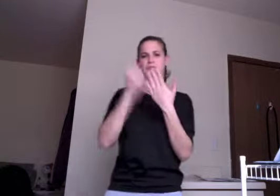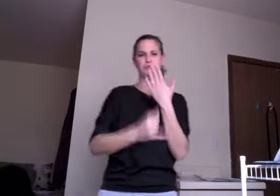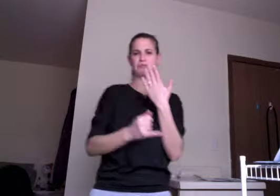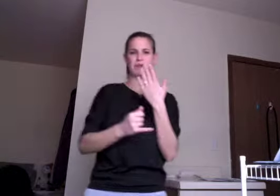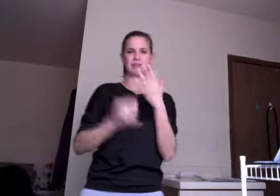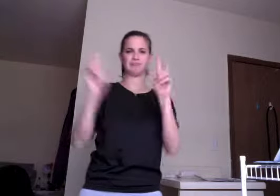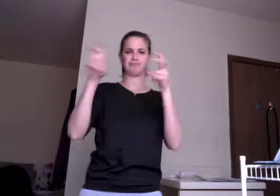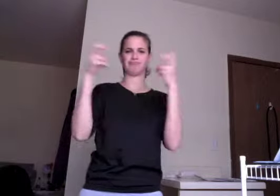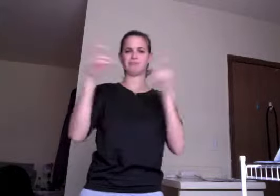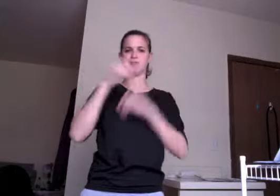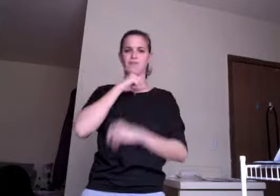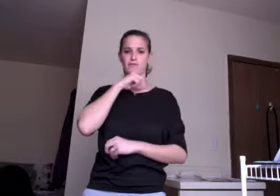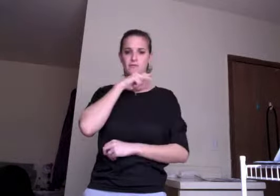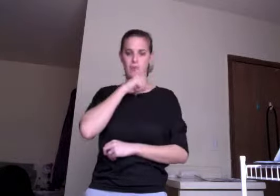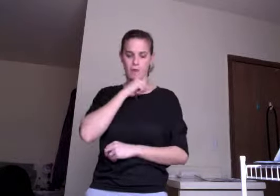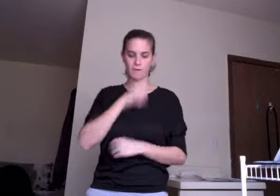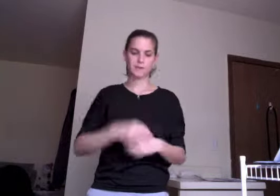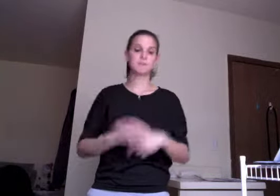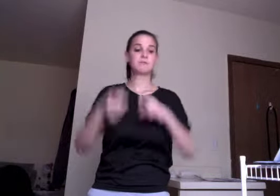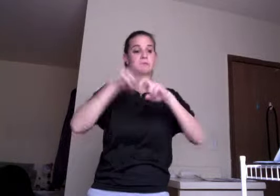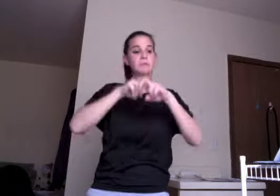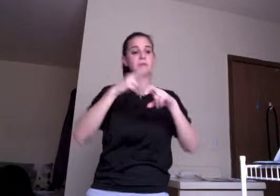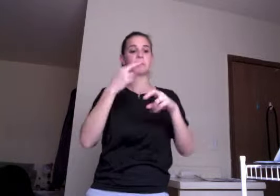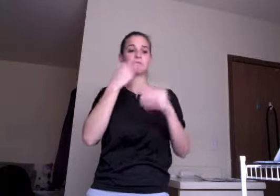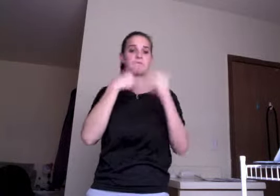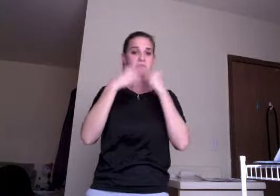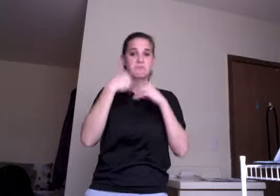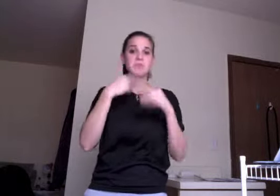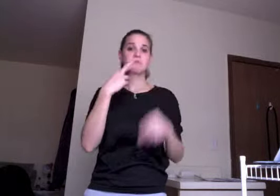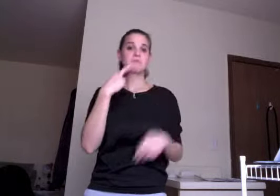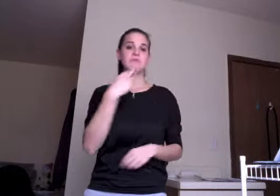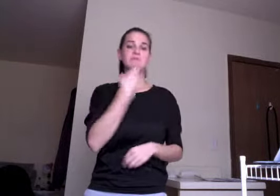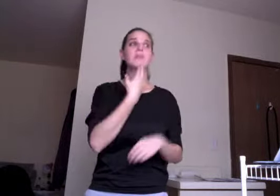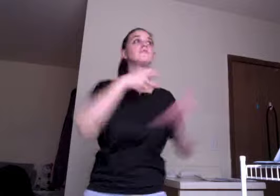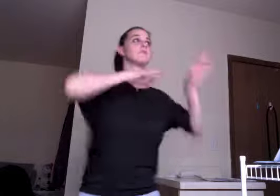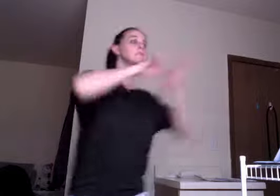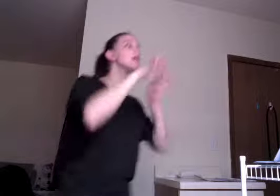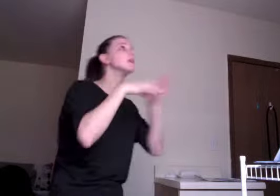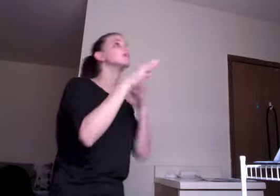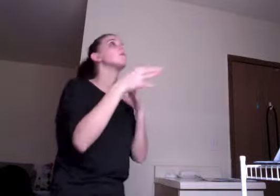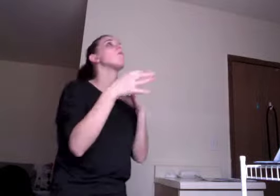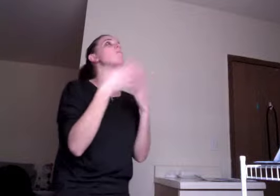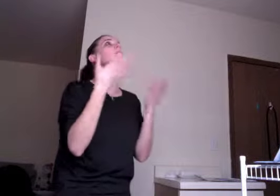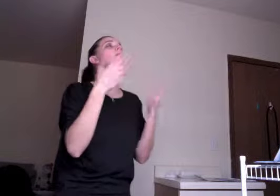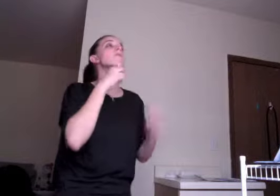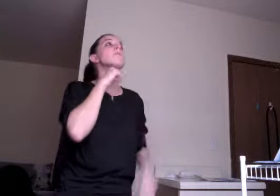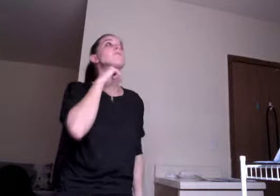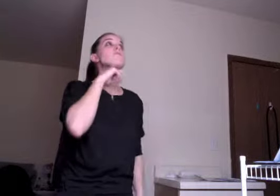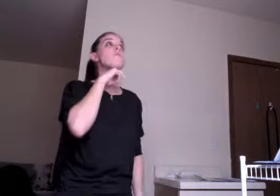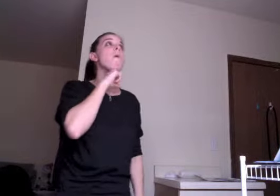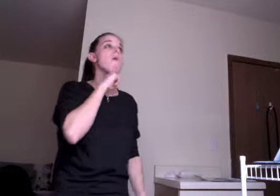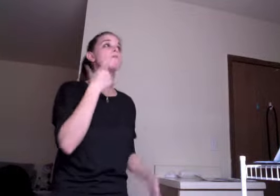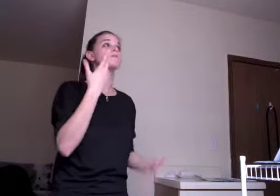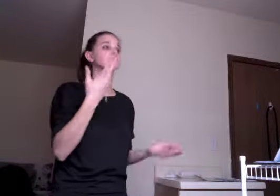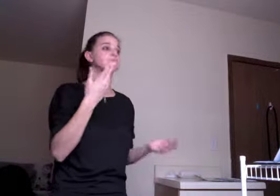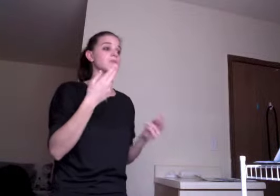frogs and we were at this restaurant and she said so basically frogs lay eggs and